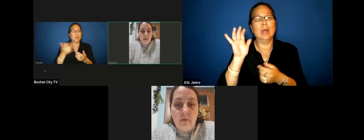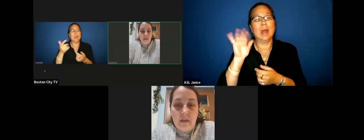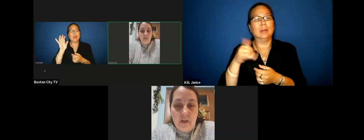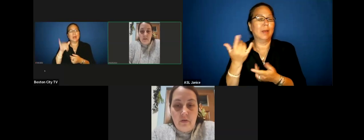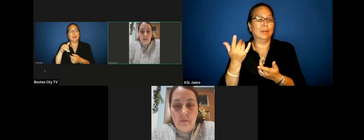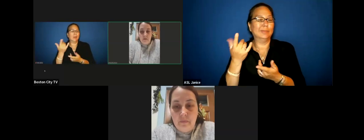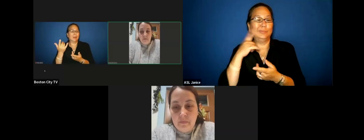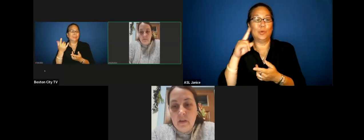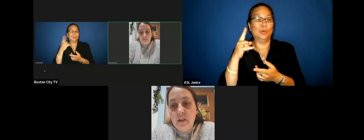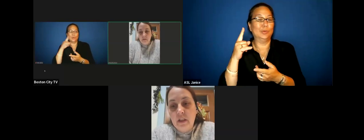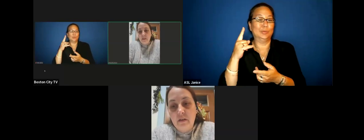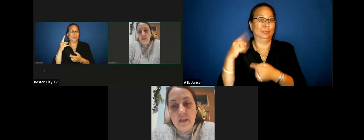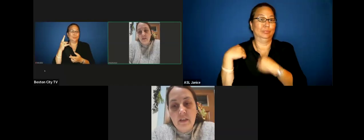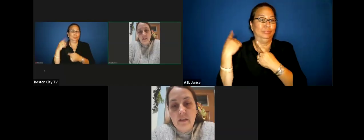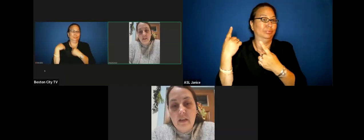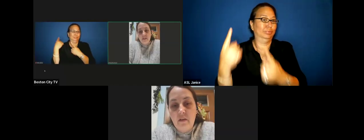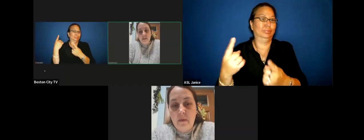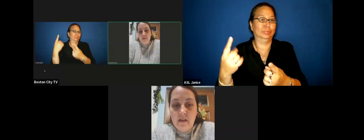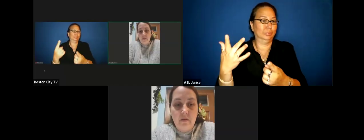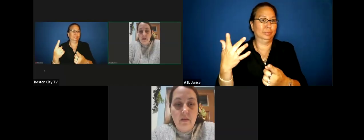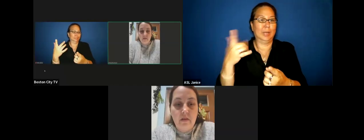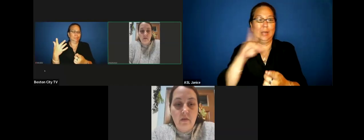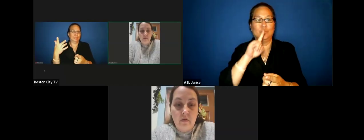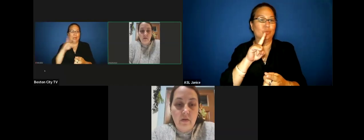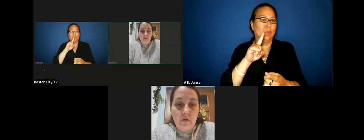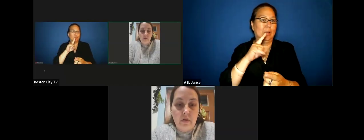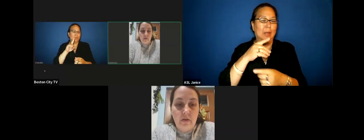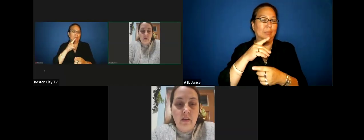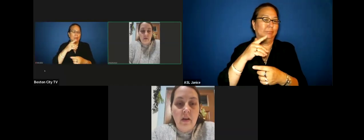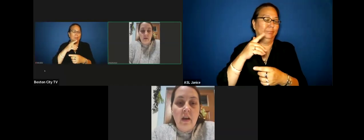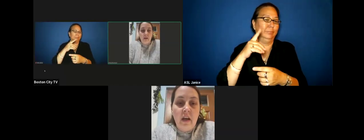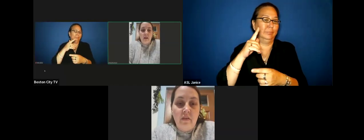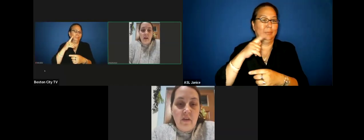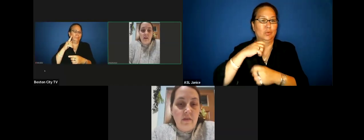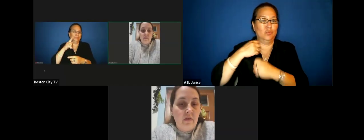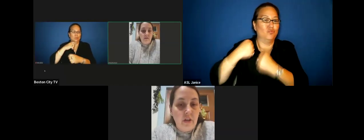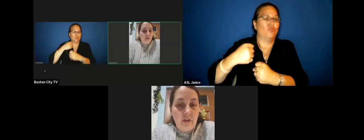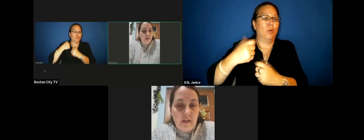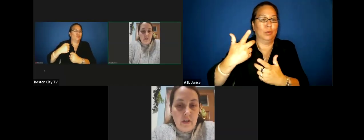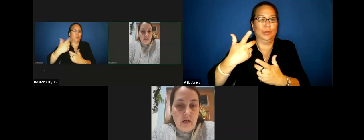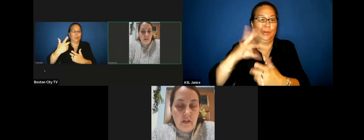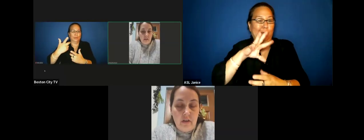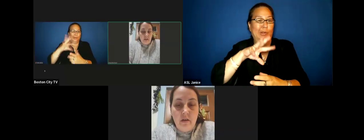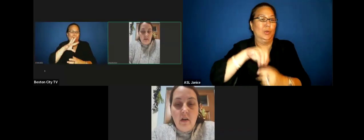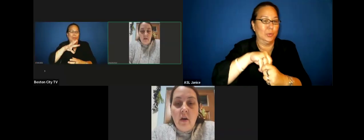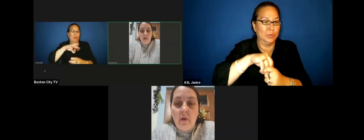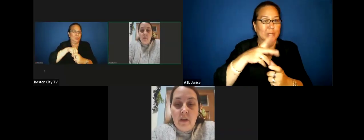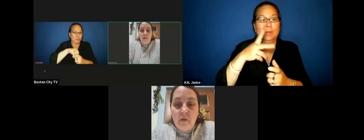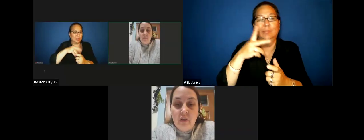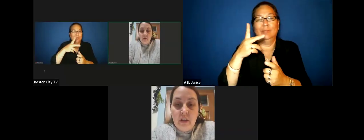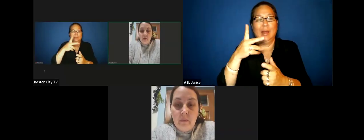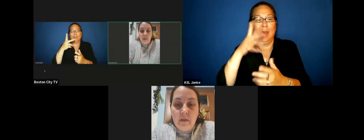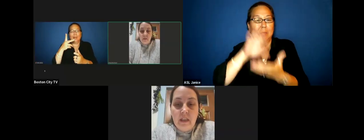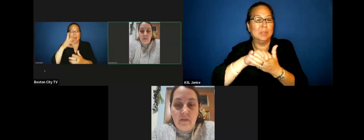every child's potential. Generations have passed through its doors and found not just education,